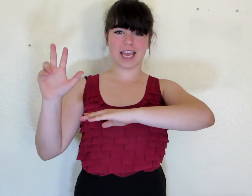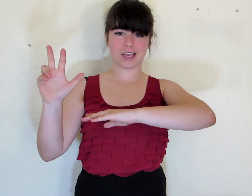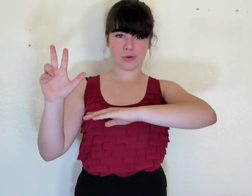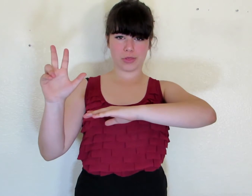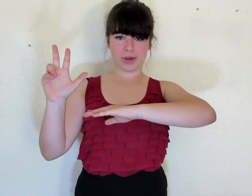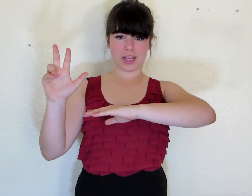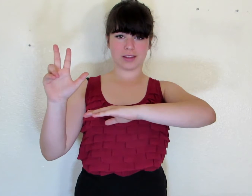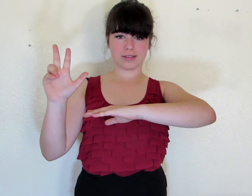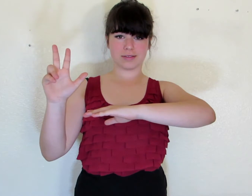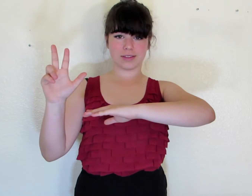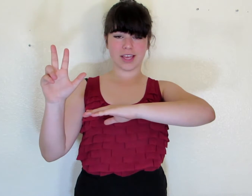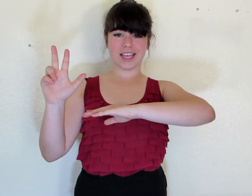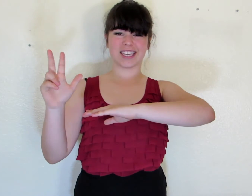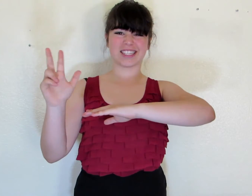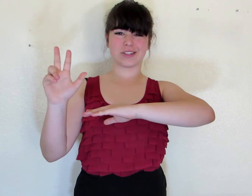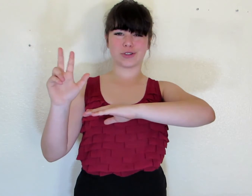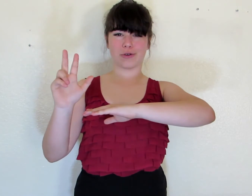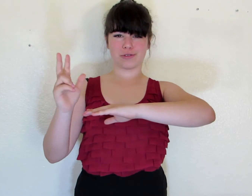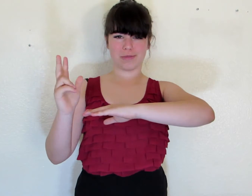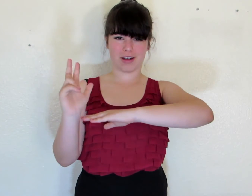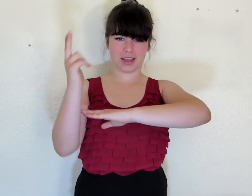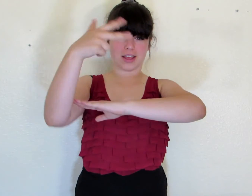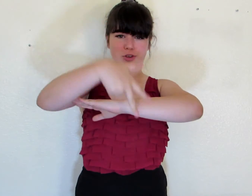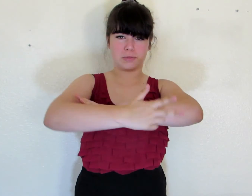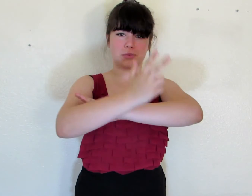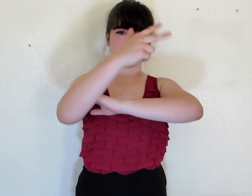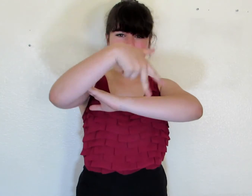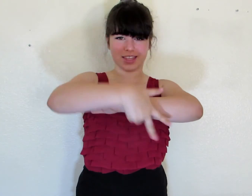your 3, it's like the little dolphin body, and you'll be moving it.